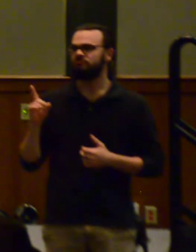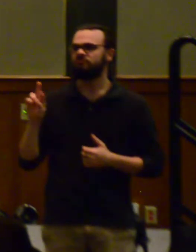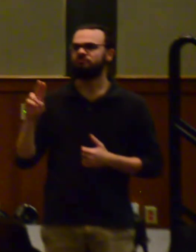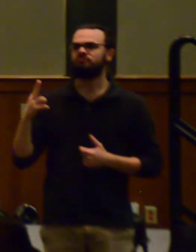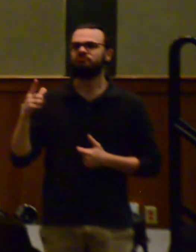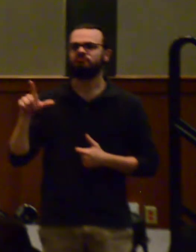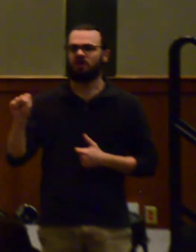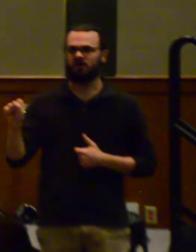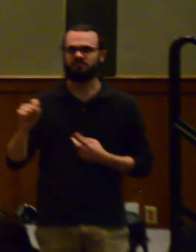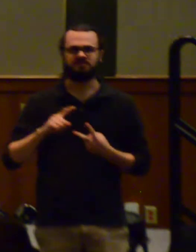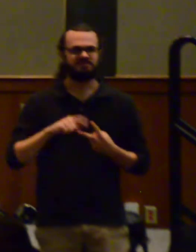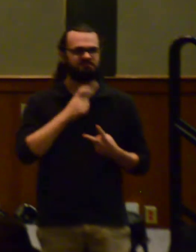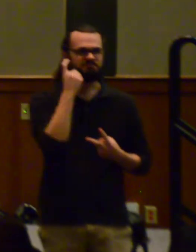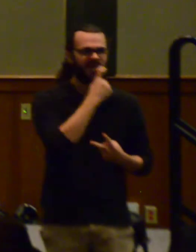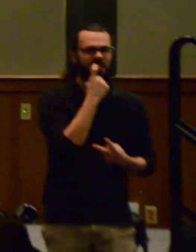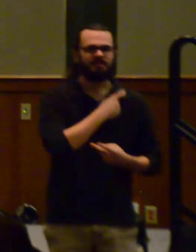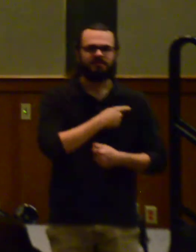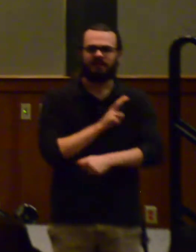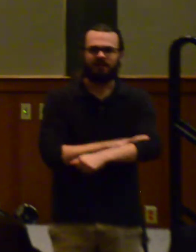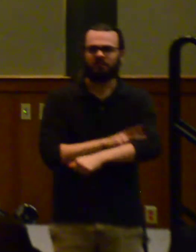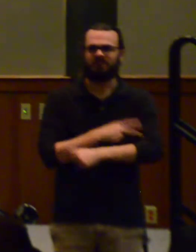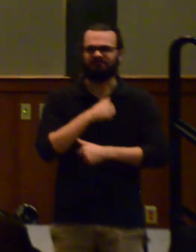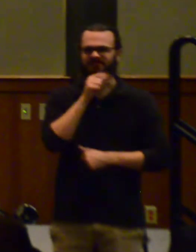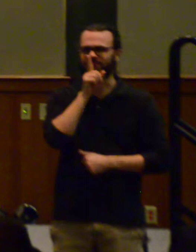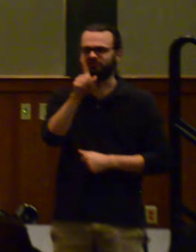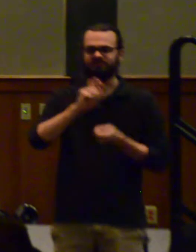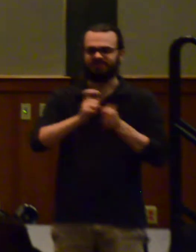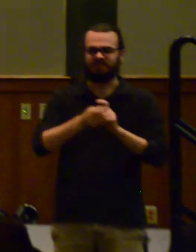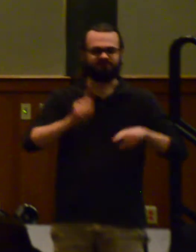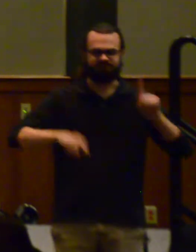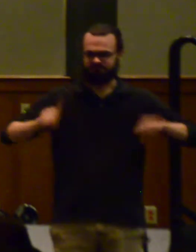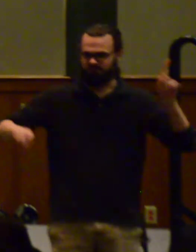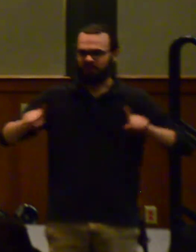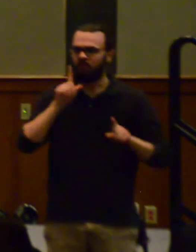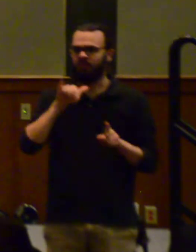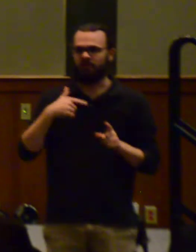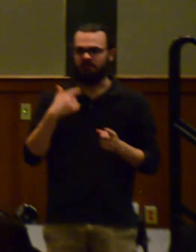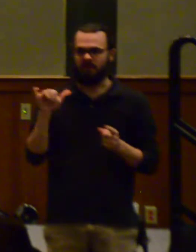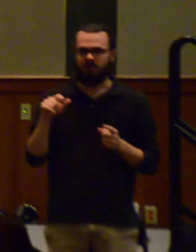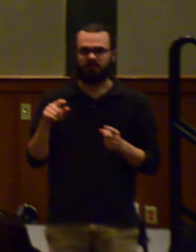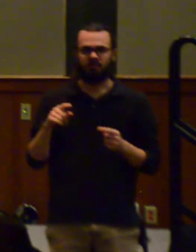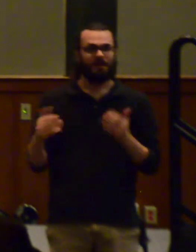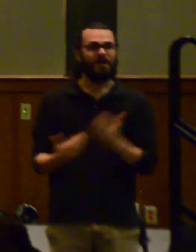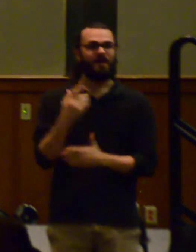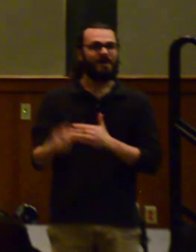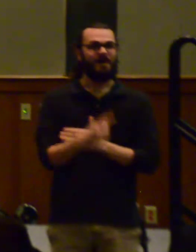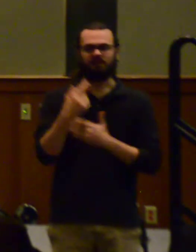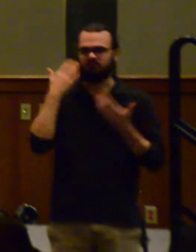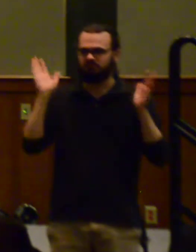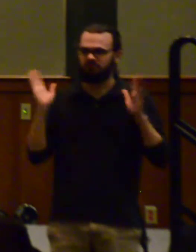I think it's like meth and heroin. I don't know. It changes a lot, and it's really hard for me to keep up. And despite